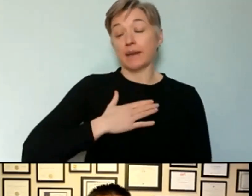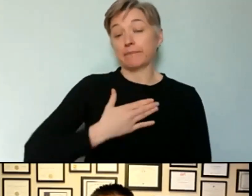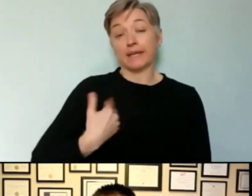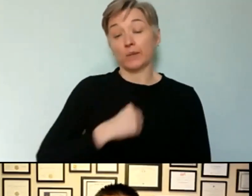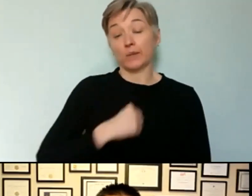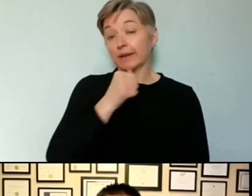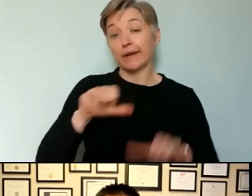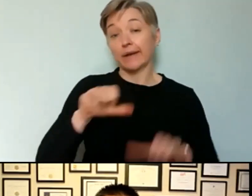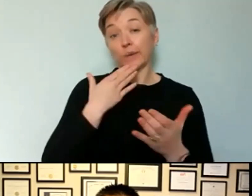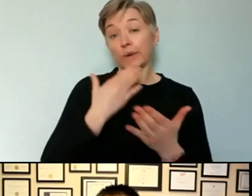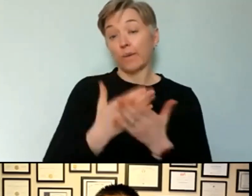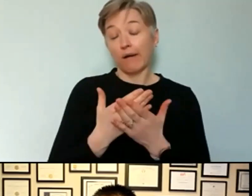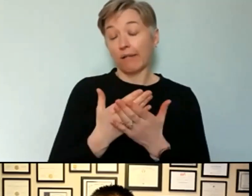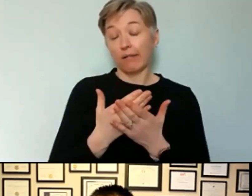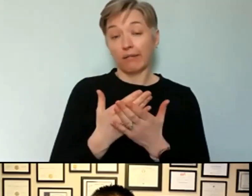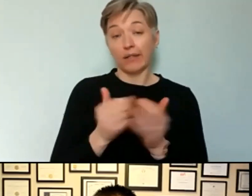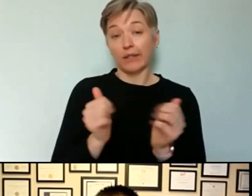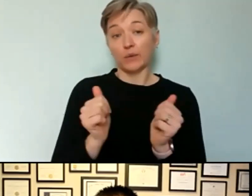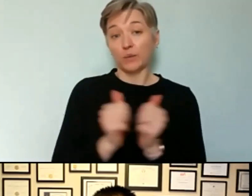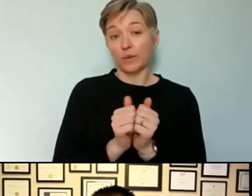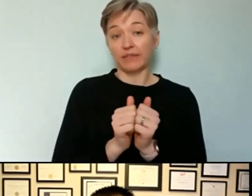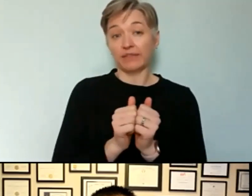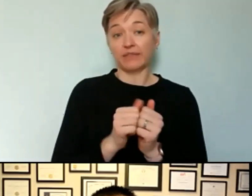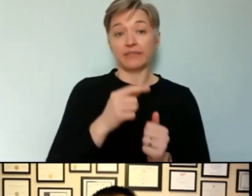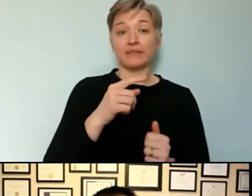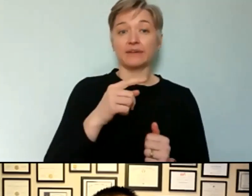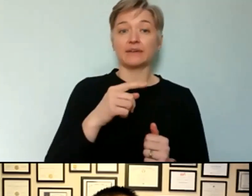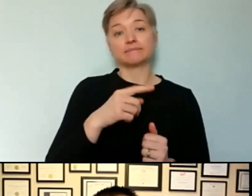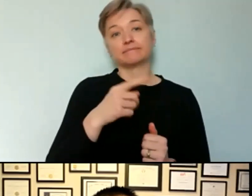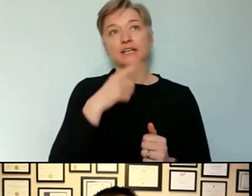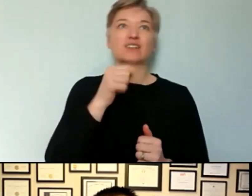think, with the hearing and non-hearing population.